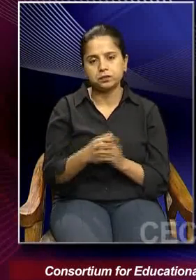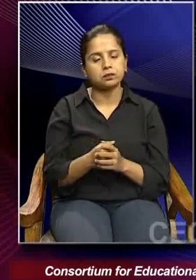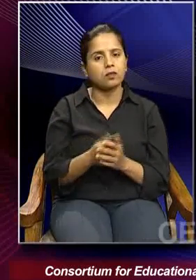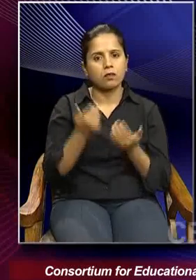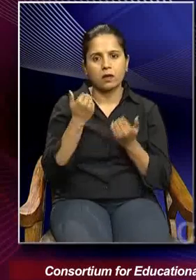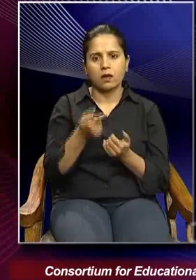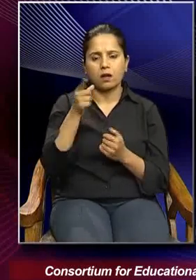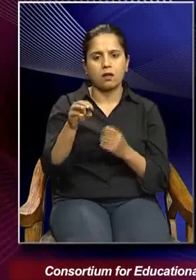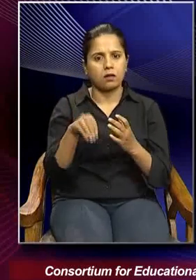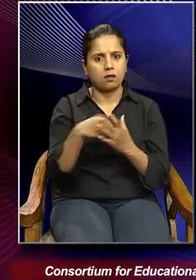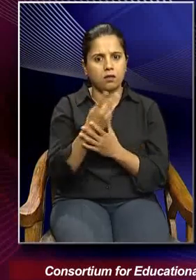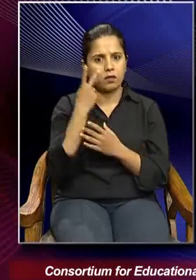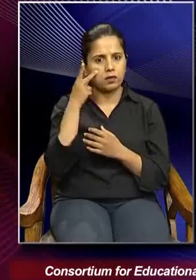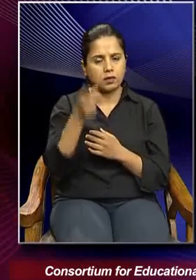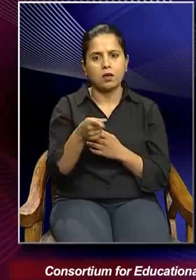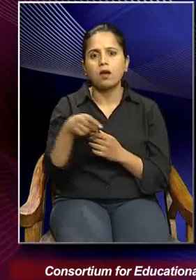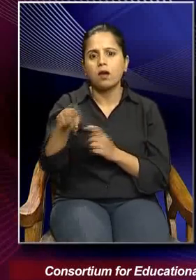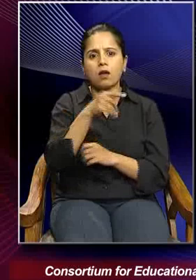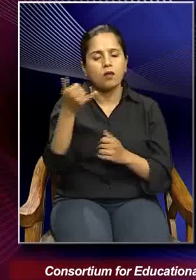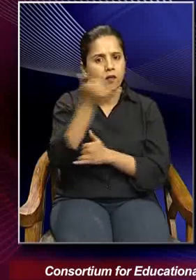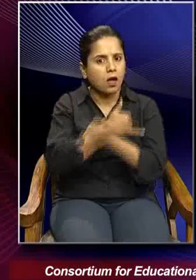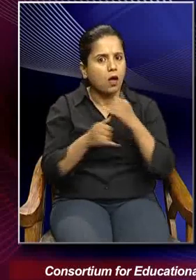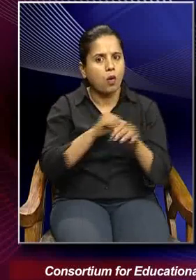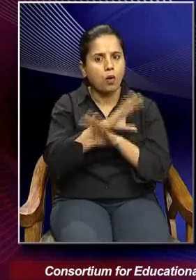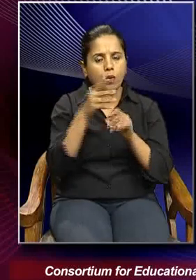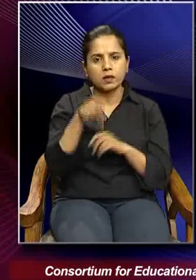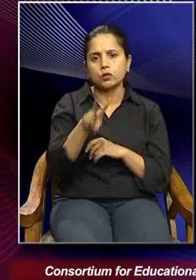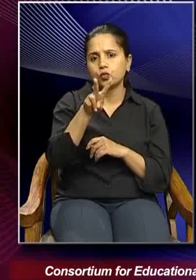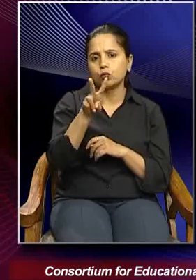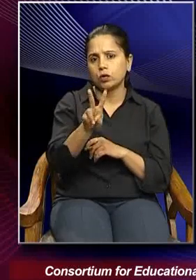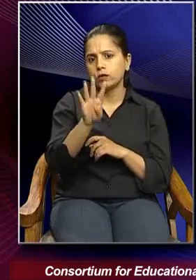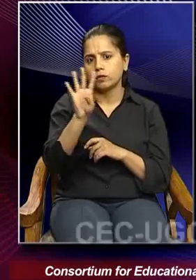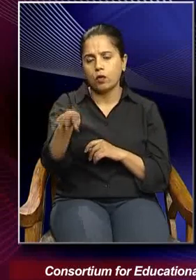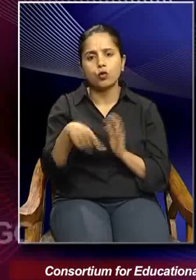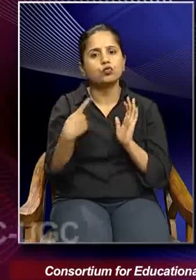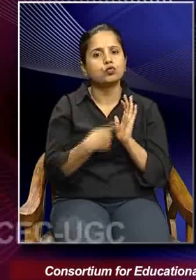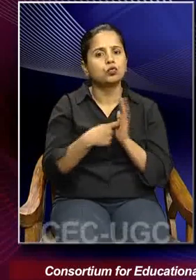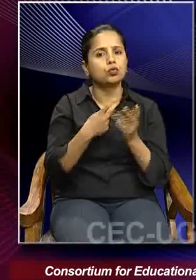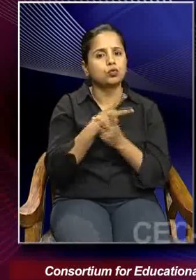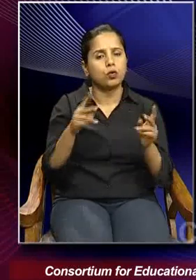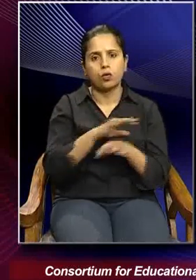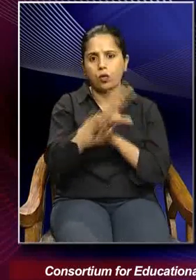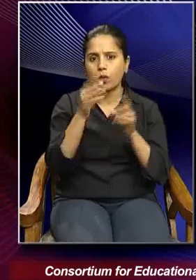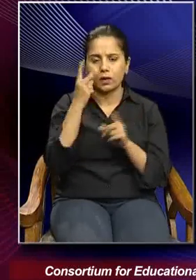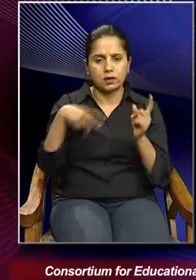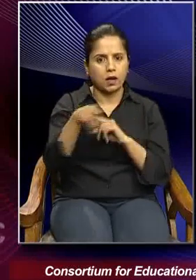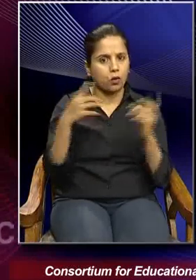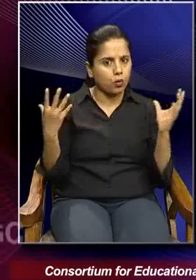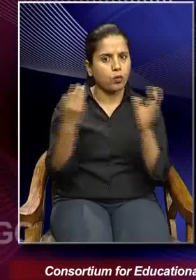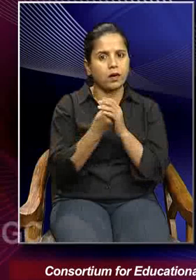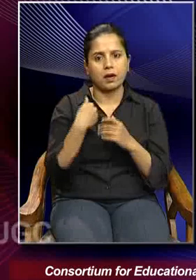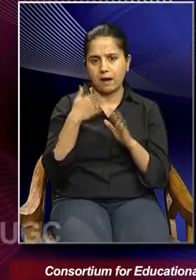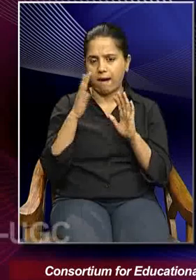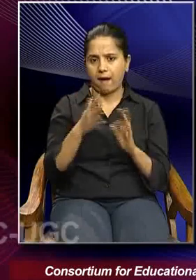Now, evolution is the play of these 24 principles, all of them together, which we